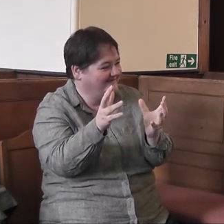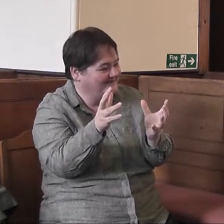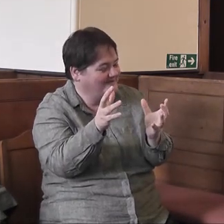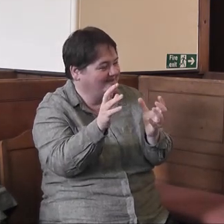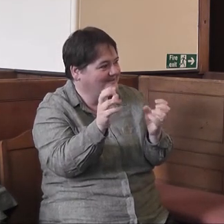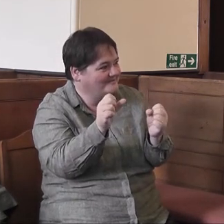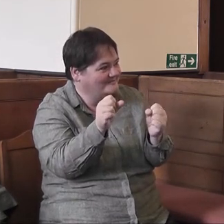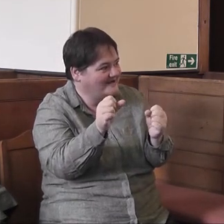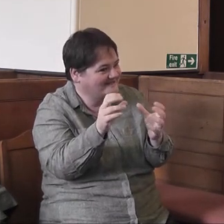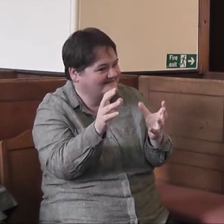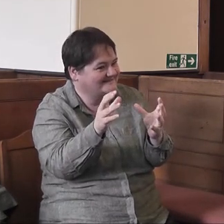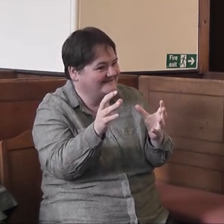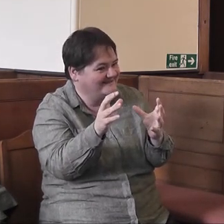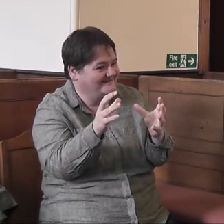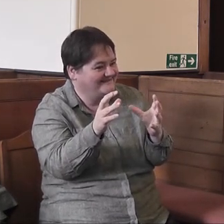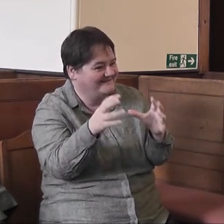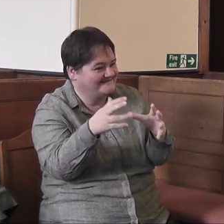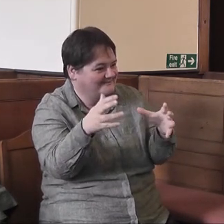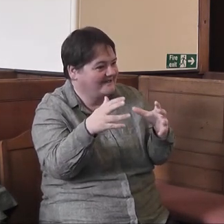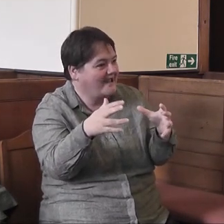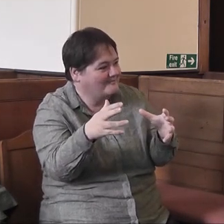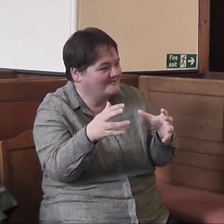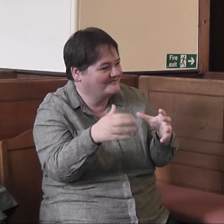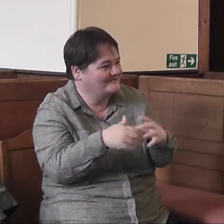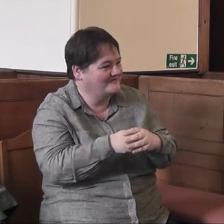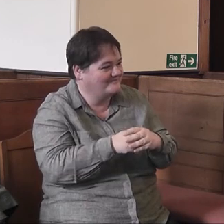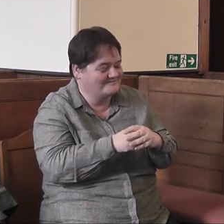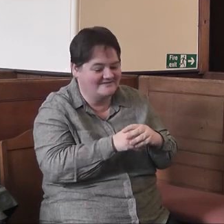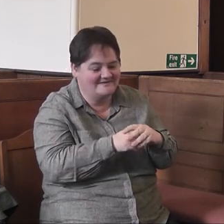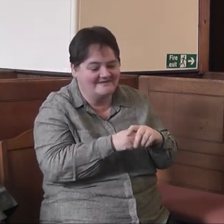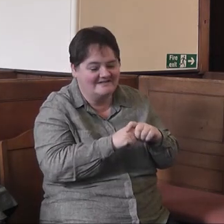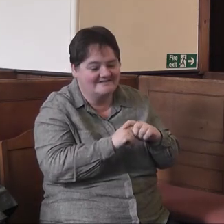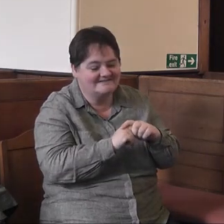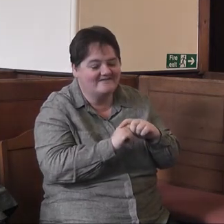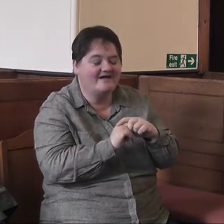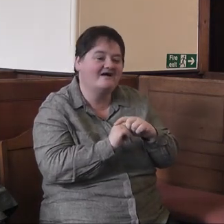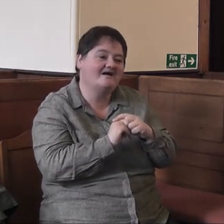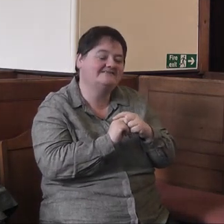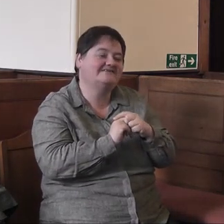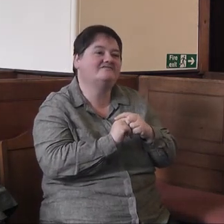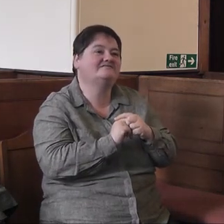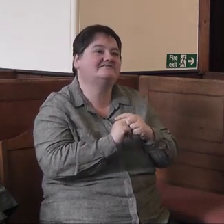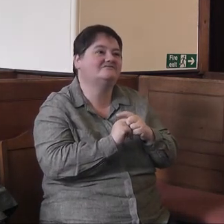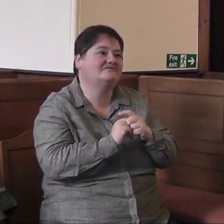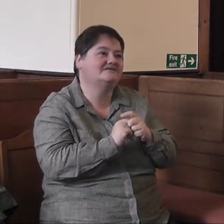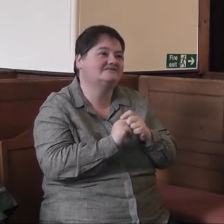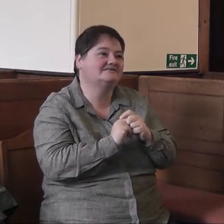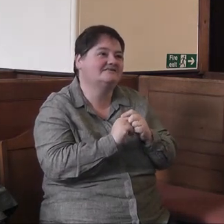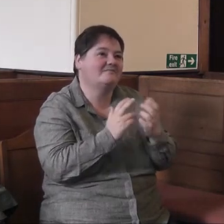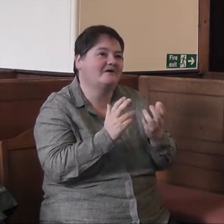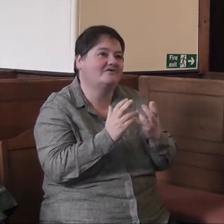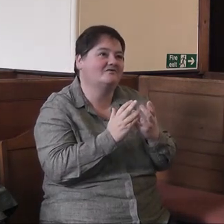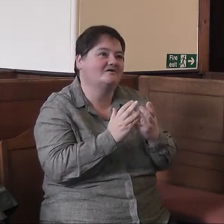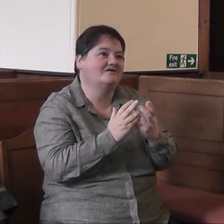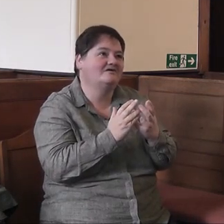know, when the human race, something happened for them. So that idea of stillness isn't about